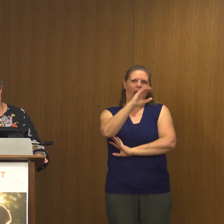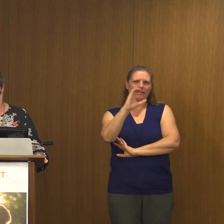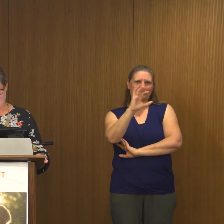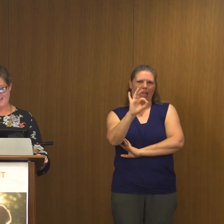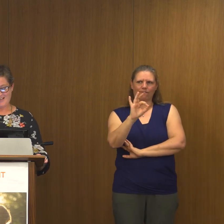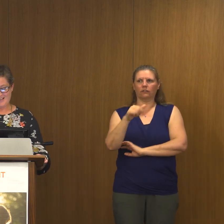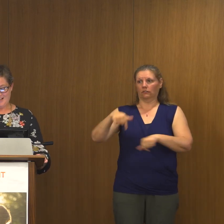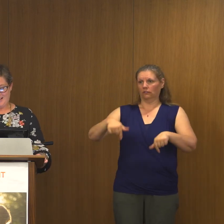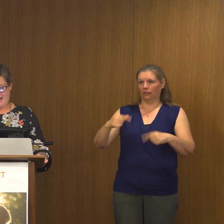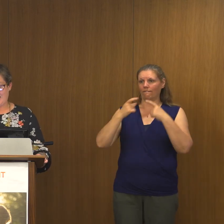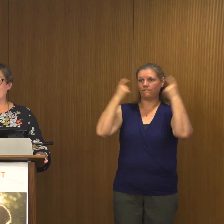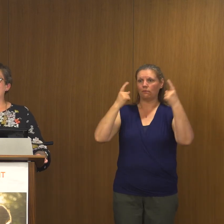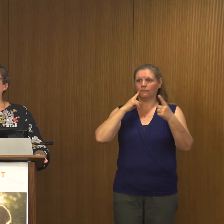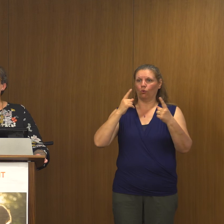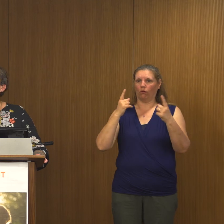I'm learning.